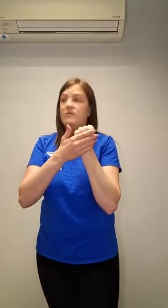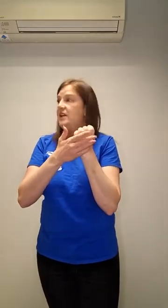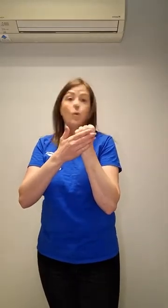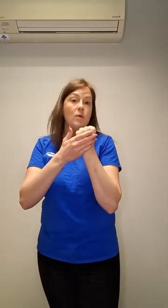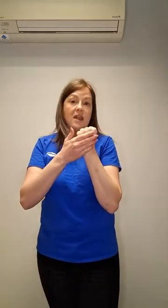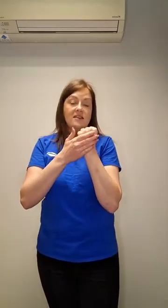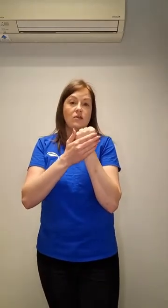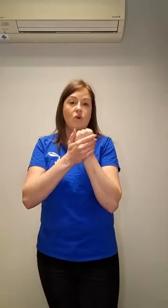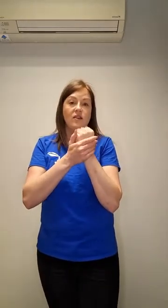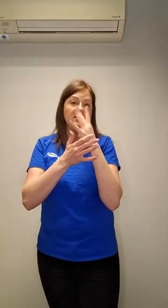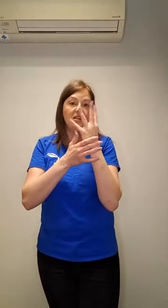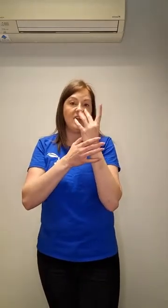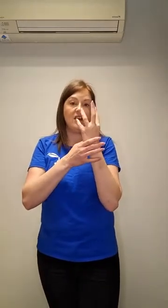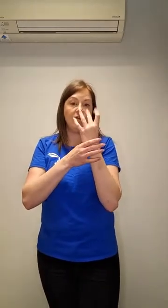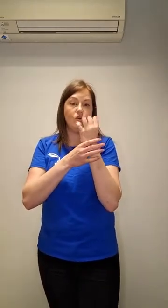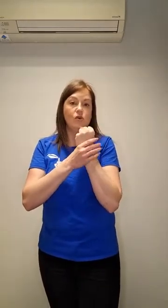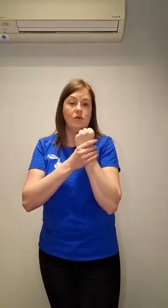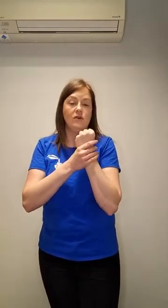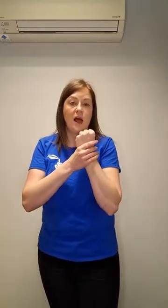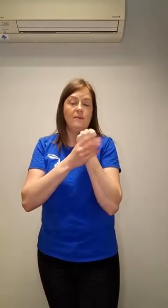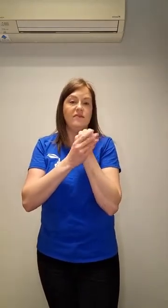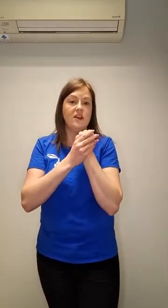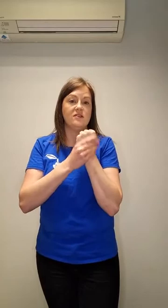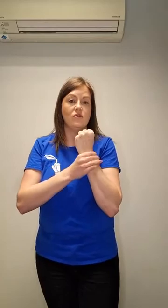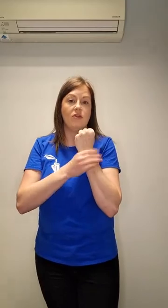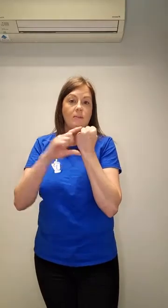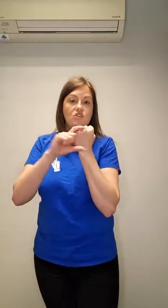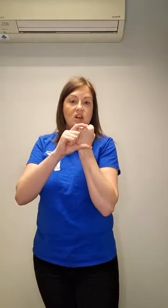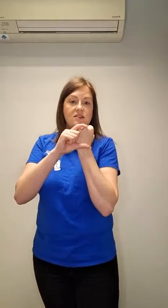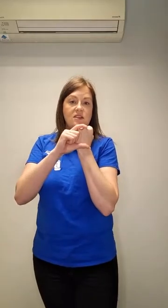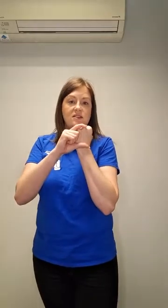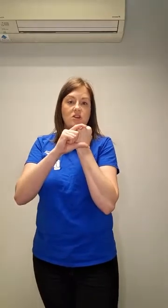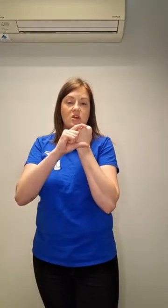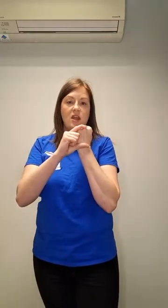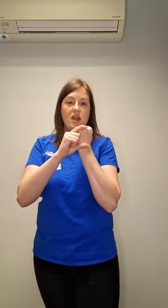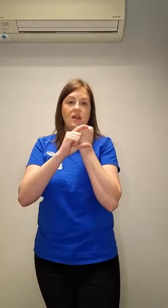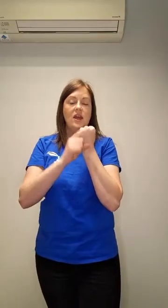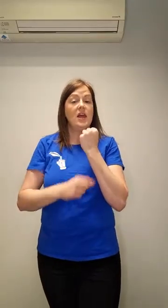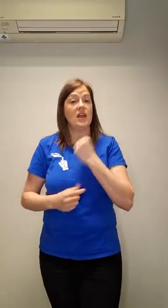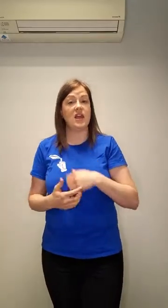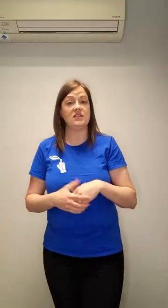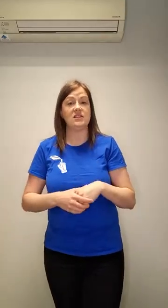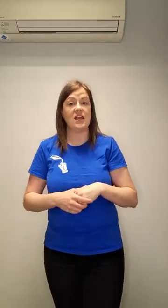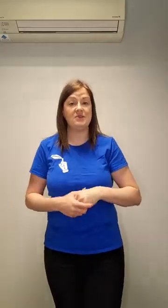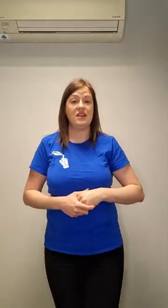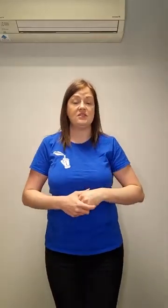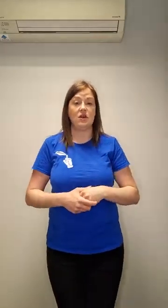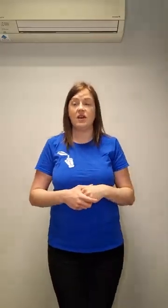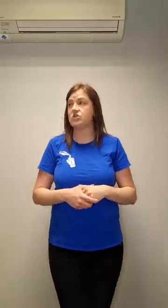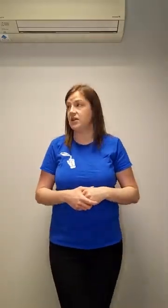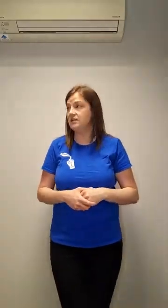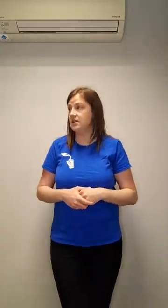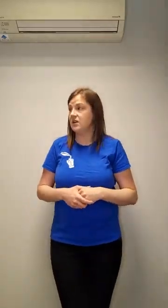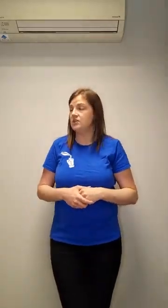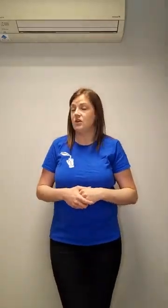that's what we mean. So not necessarily any of your fingers and your thumb, just this section here. Again, it's the same 6 directions. So